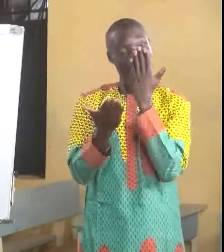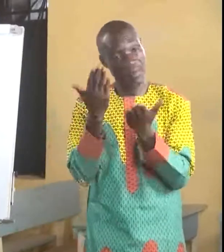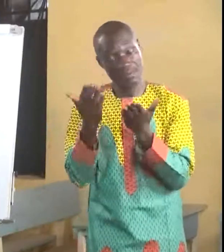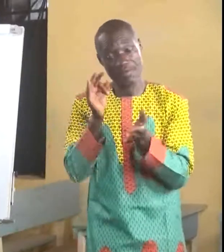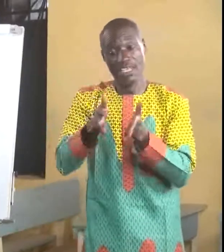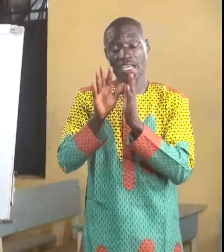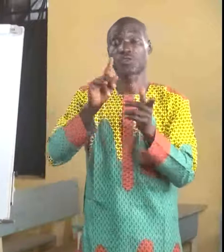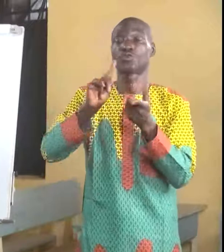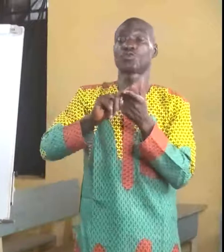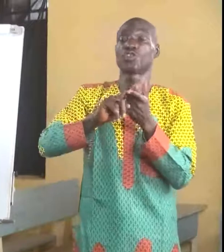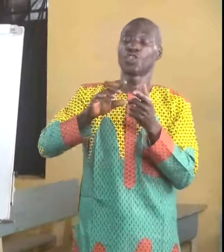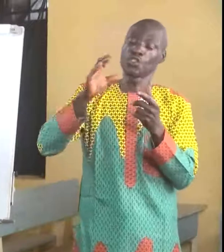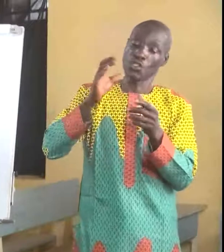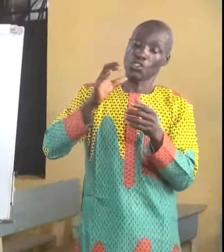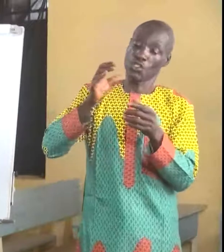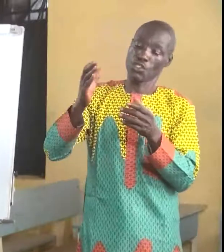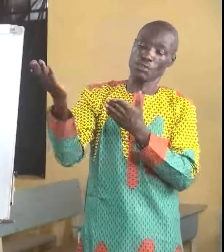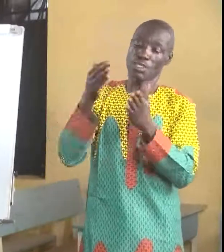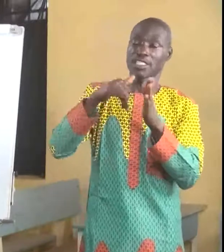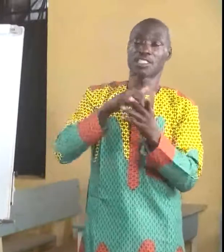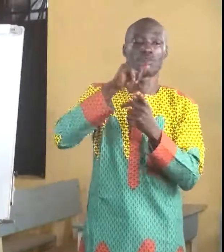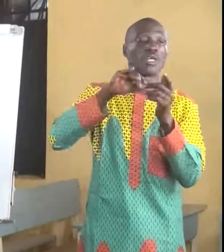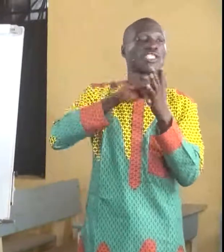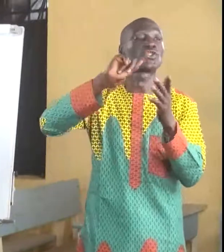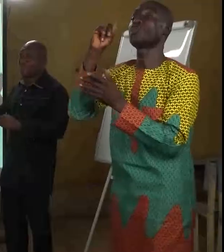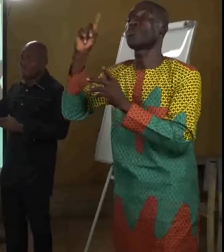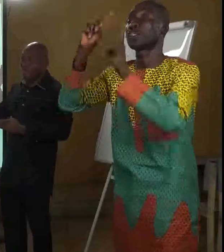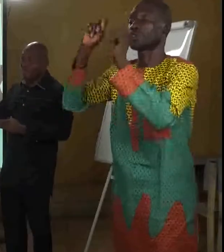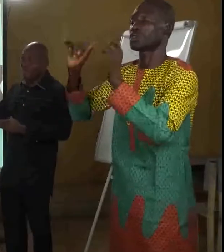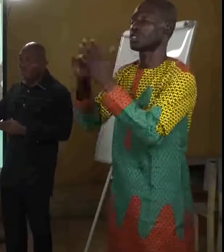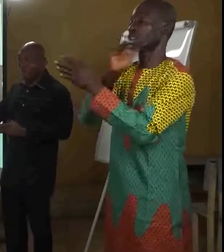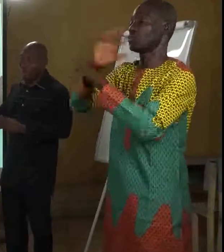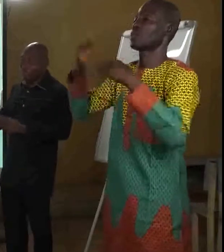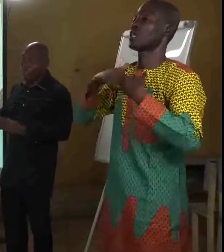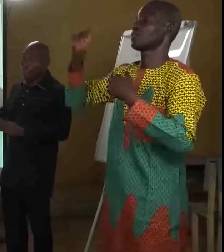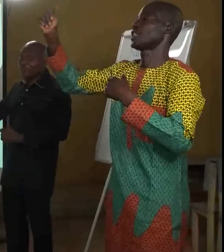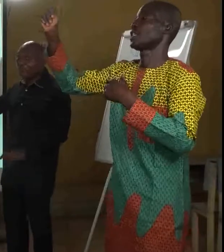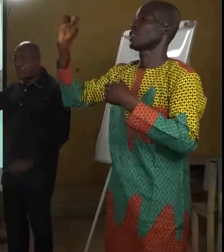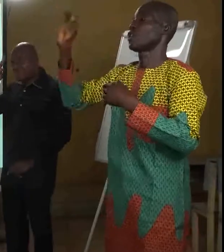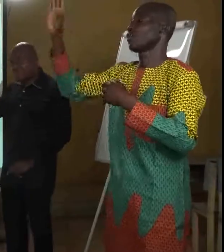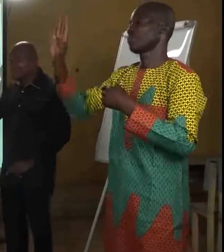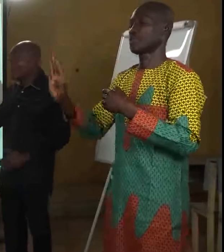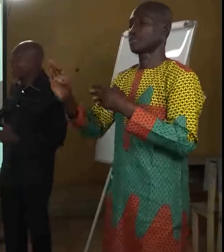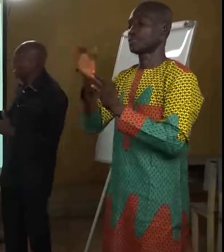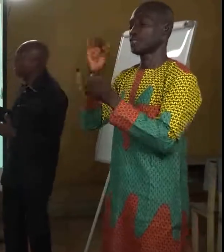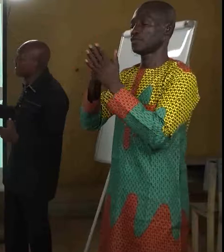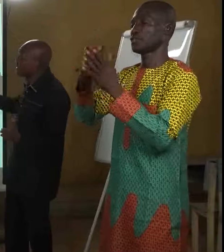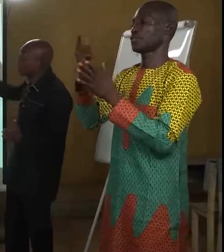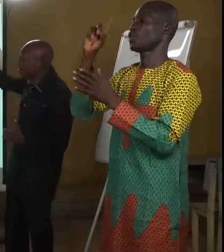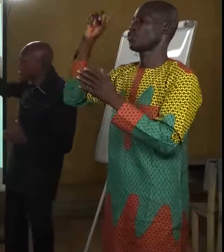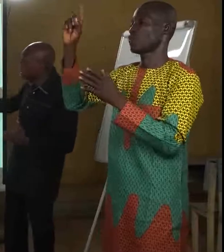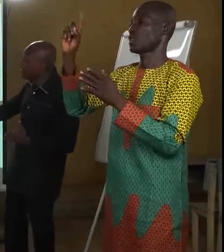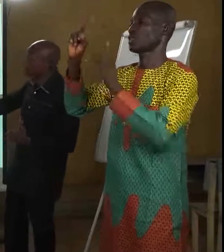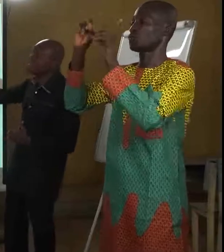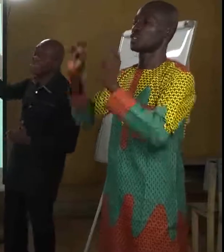list them and explain them. When it is only one question that do not have B, A or B. If it is just one question, you are